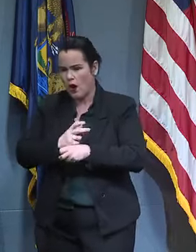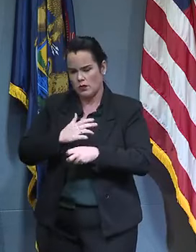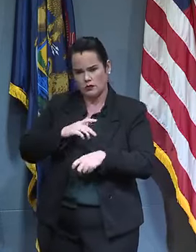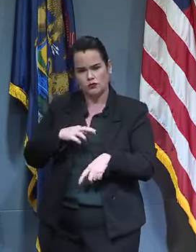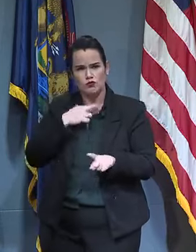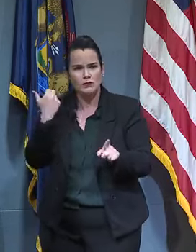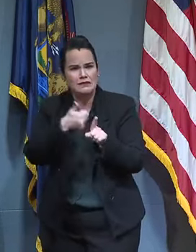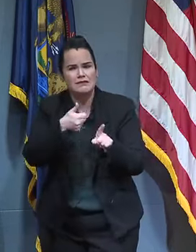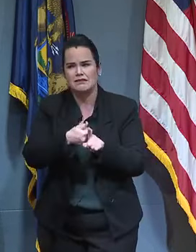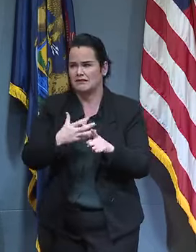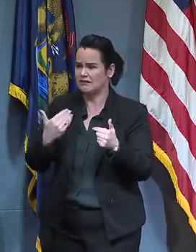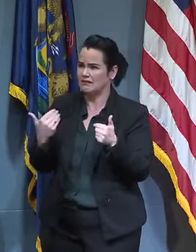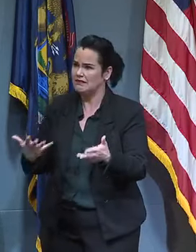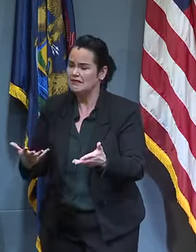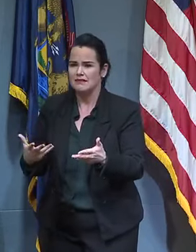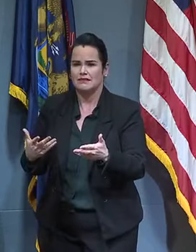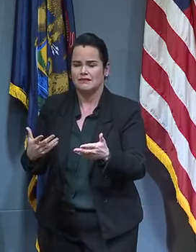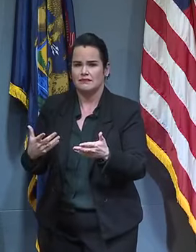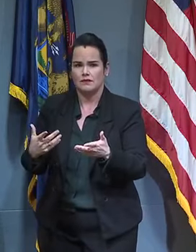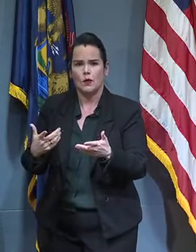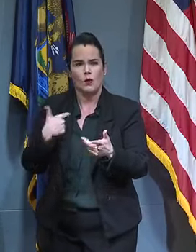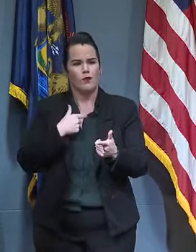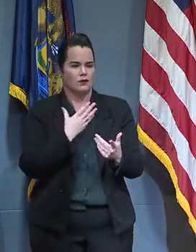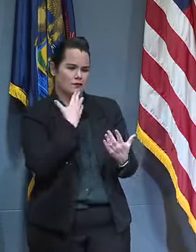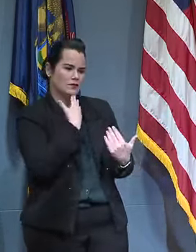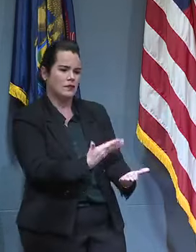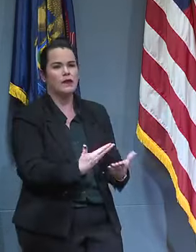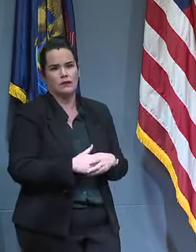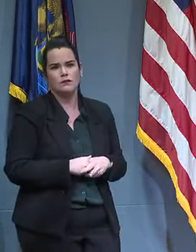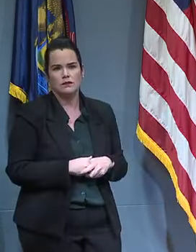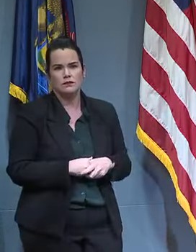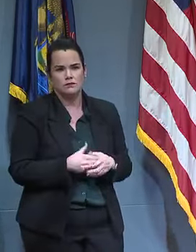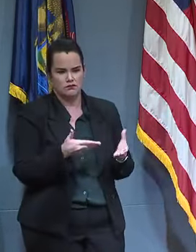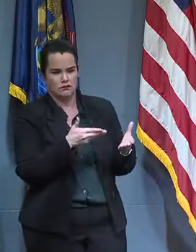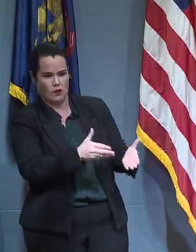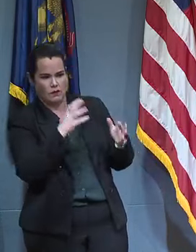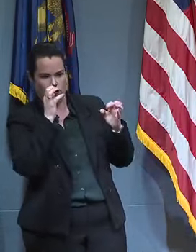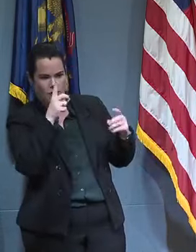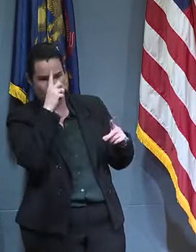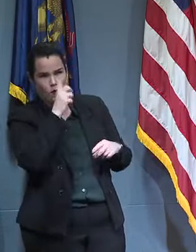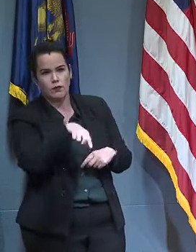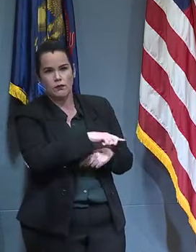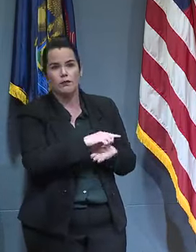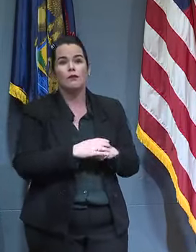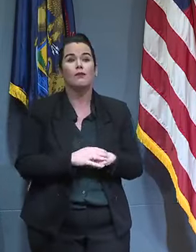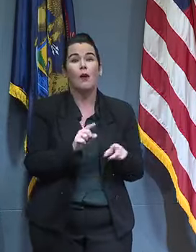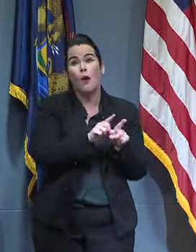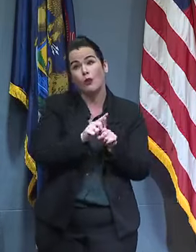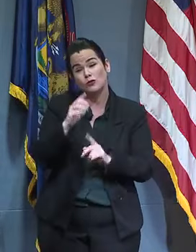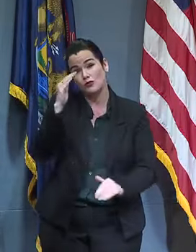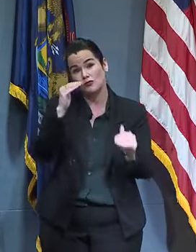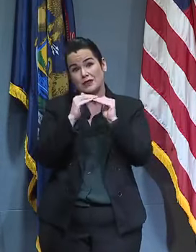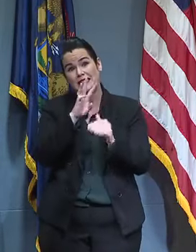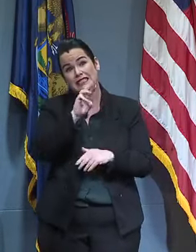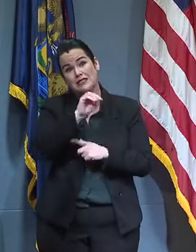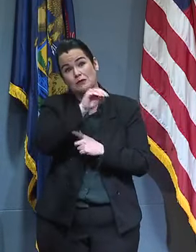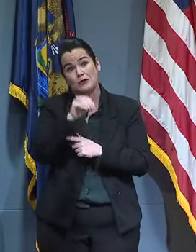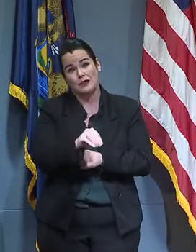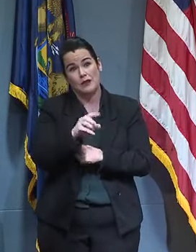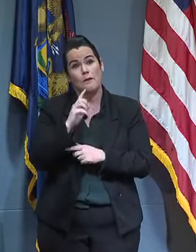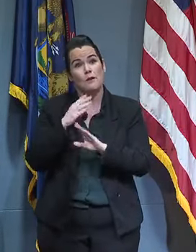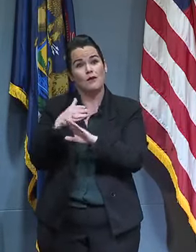And it's a way to show our gratitude. And it's also a way to get back closer to that 60% by 2030 goal of a